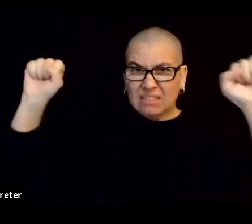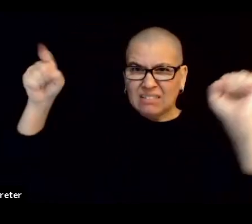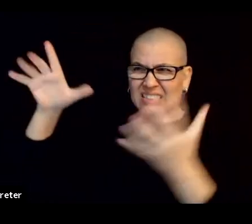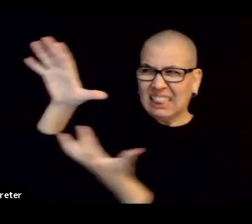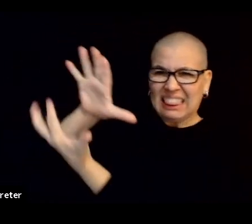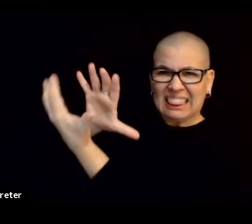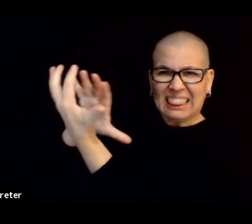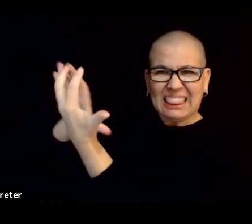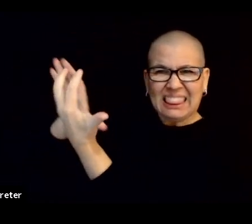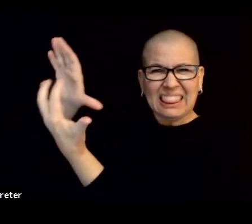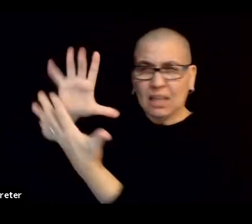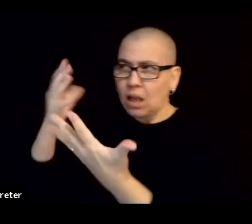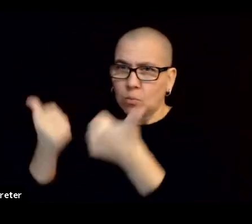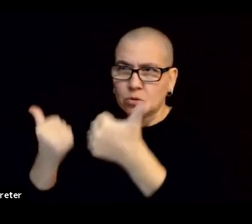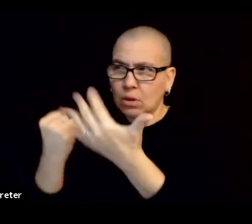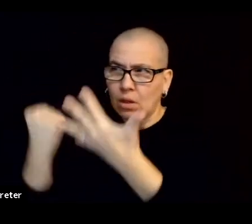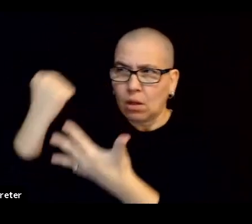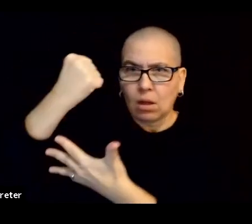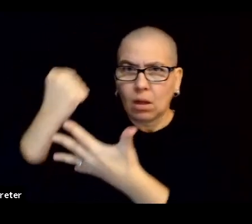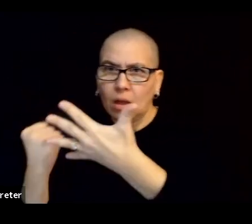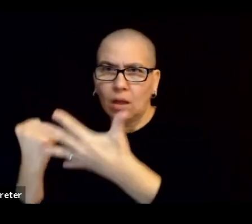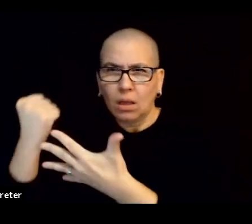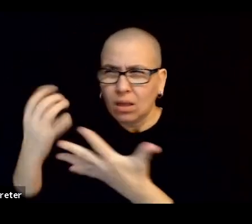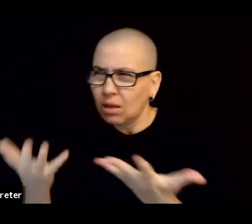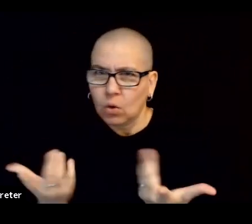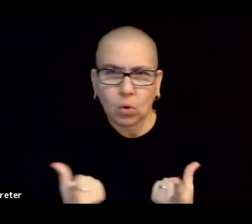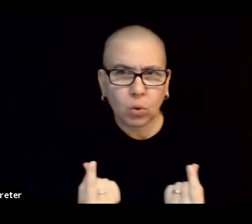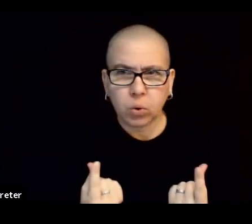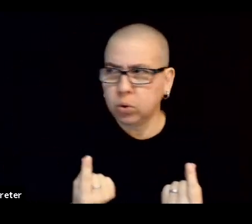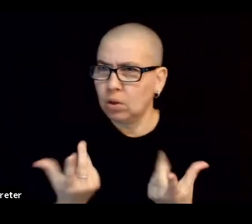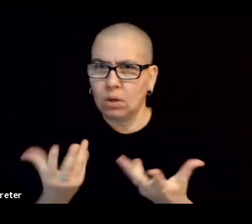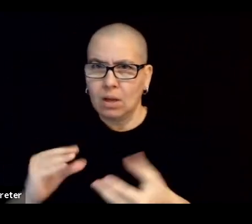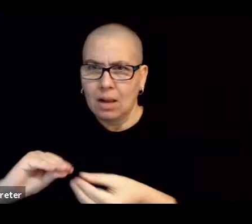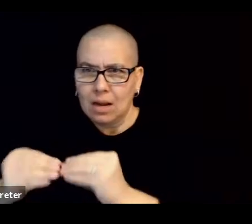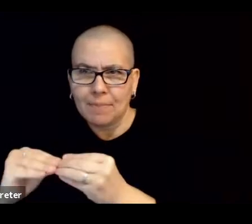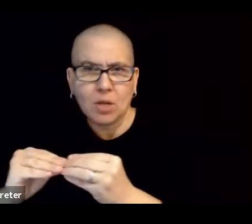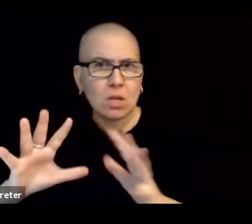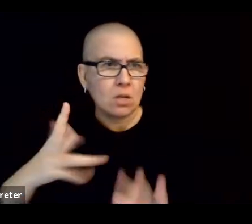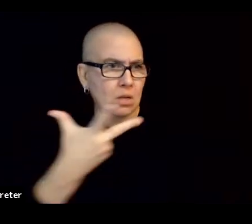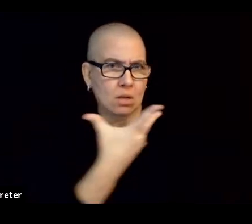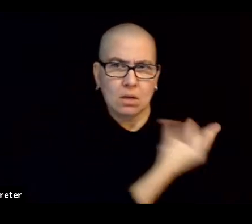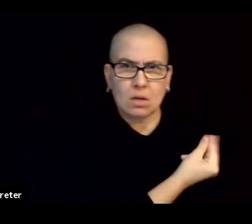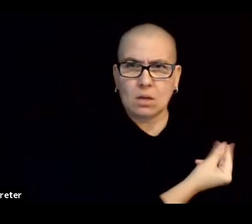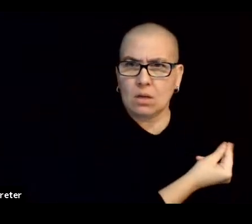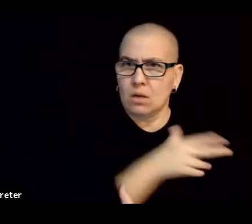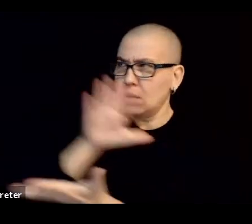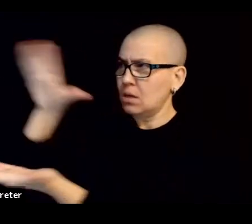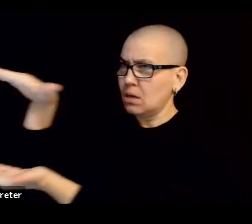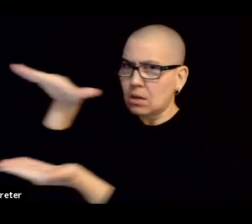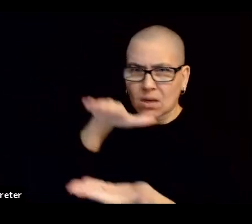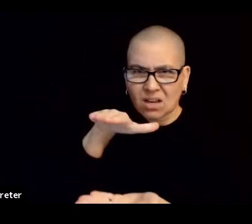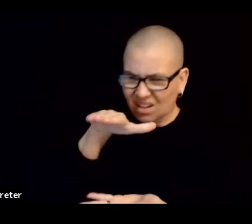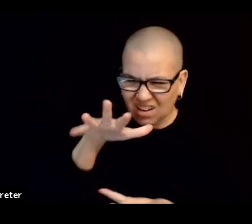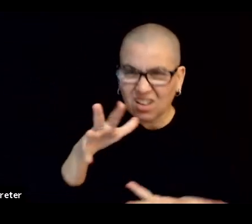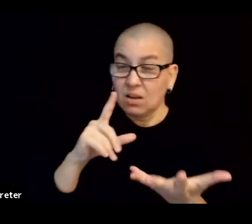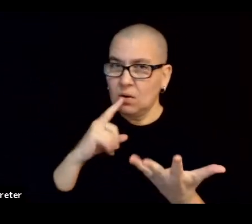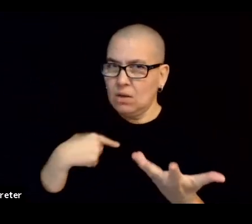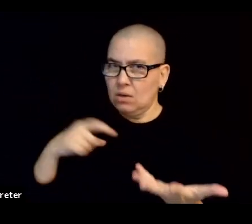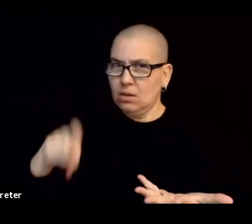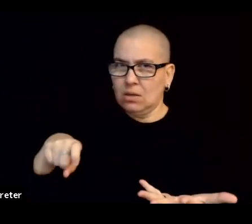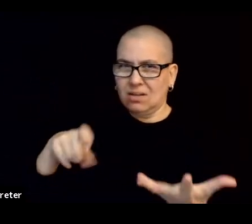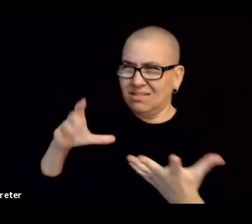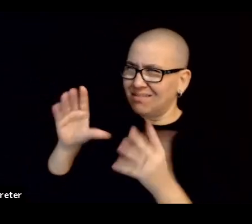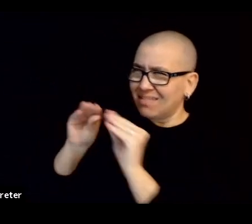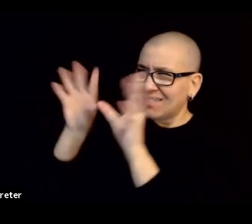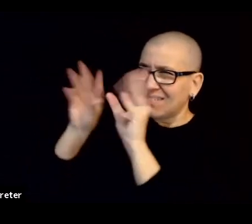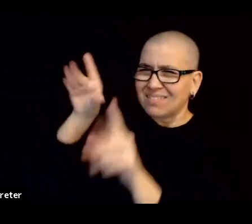the simple allocation of vaccines and numbers. We're going to need more from the federal government. I'm confident that in the coming days, we'll start to see a